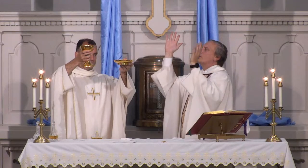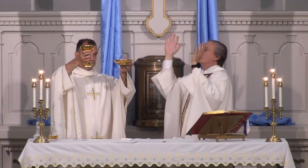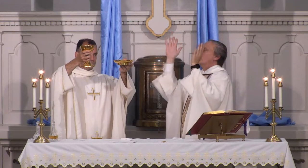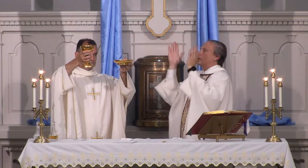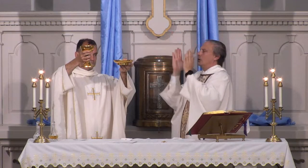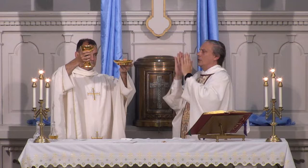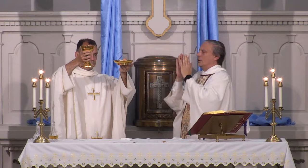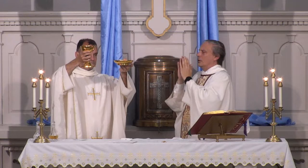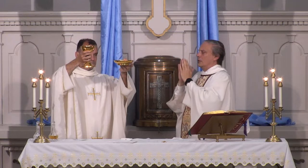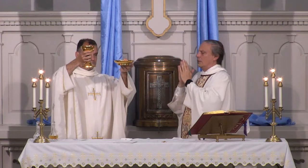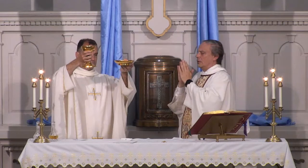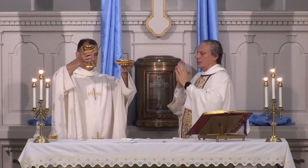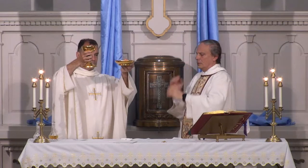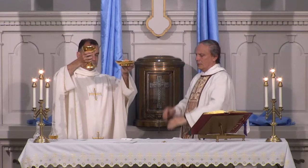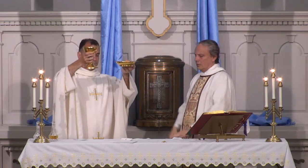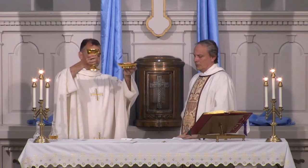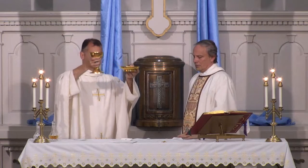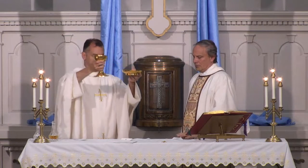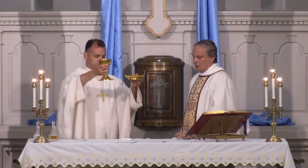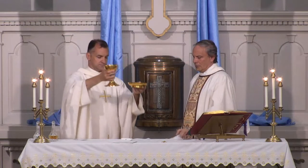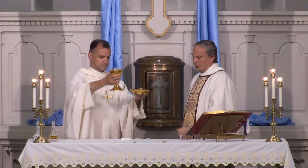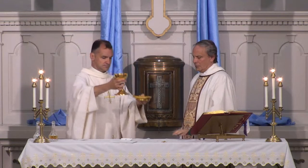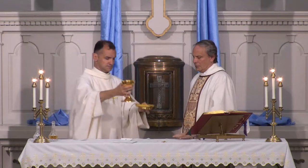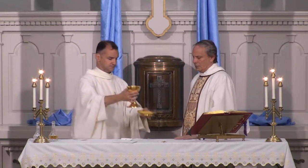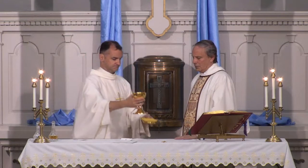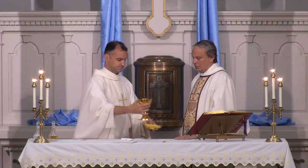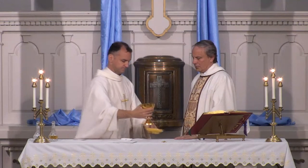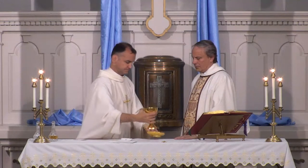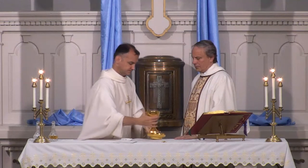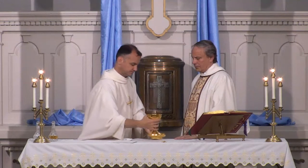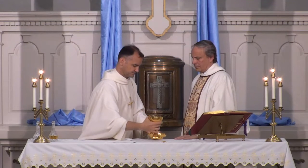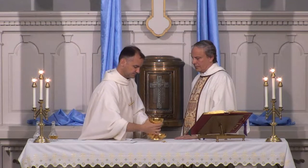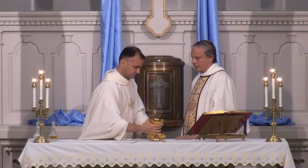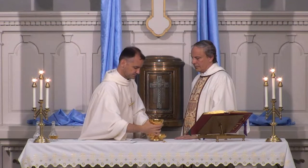ever. Amen.